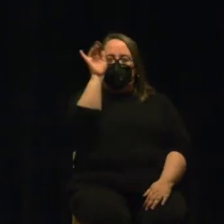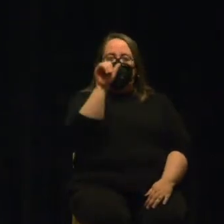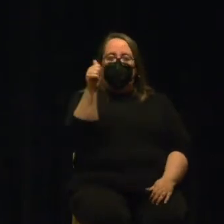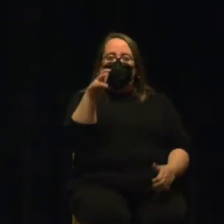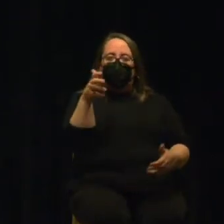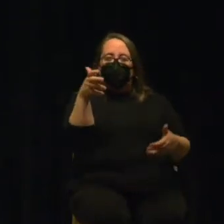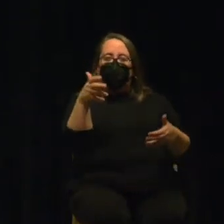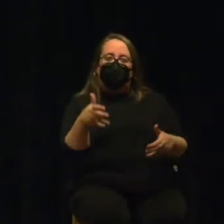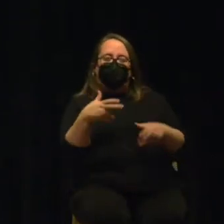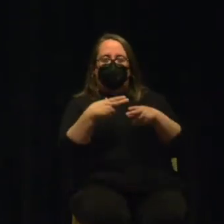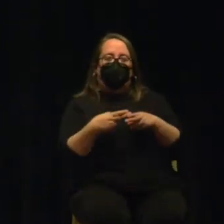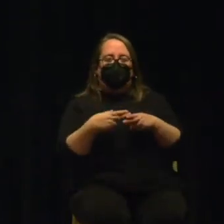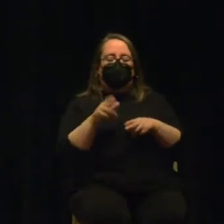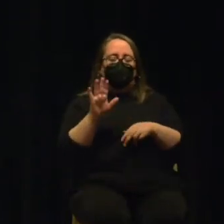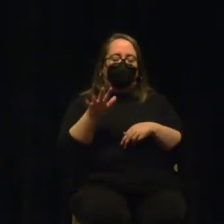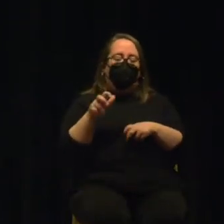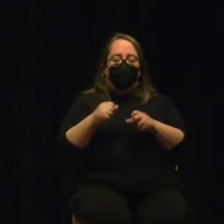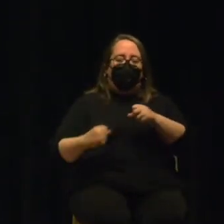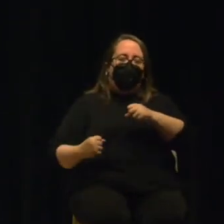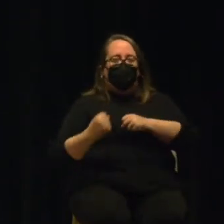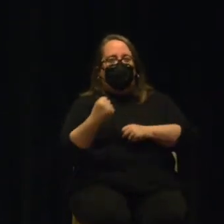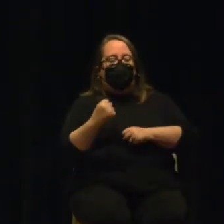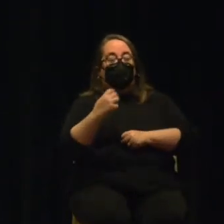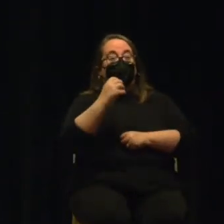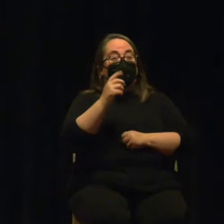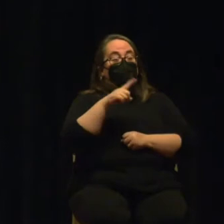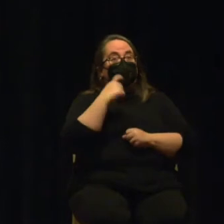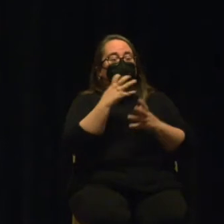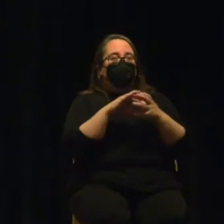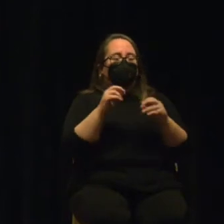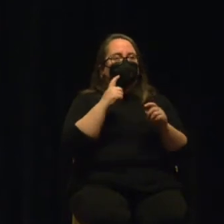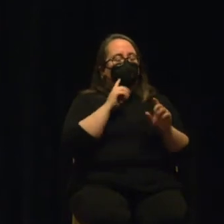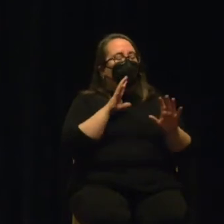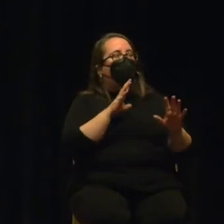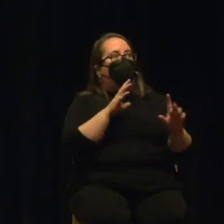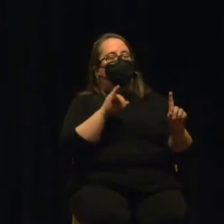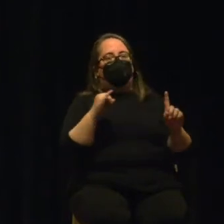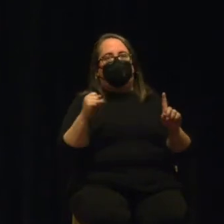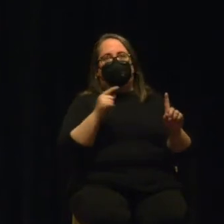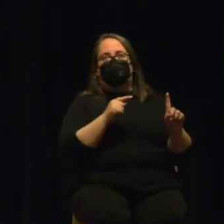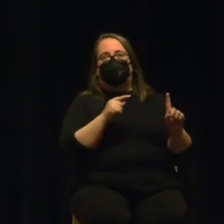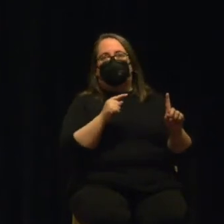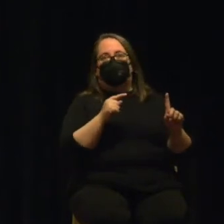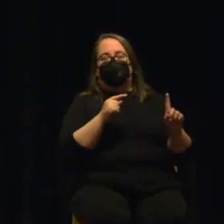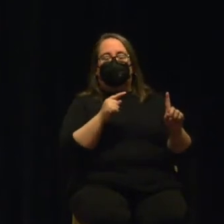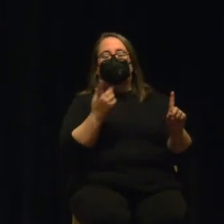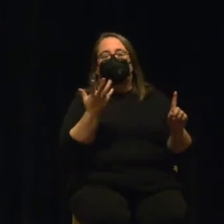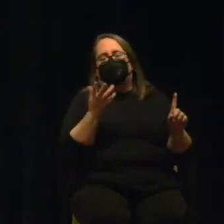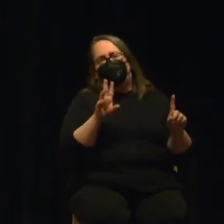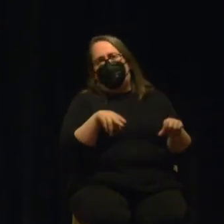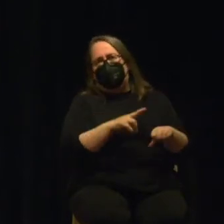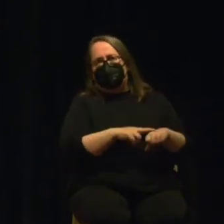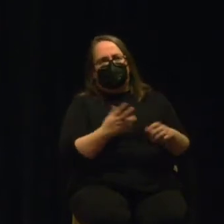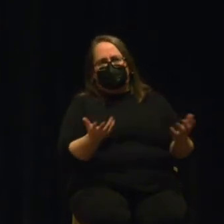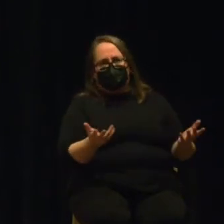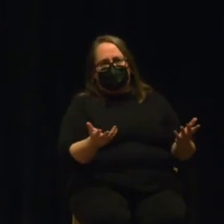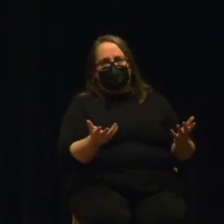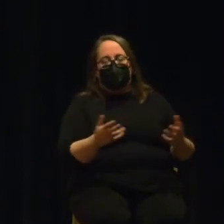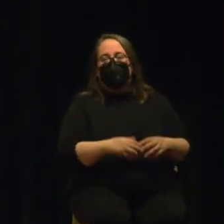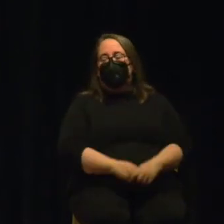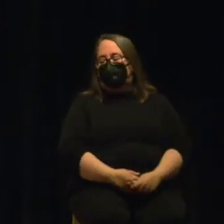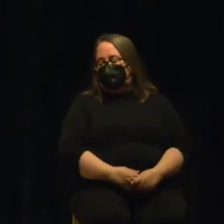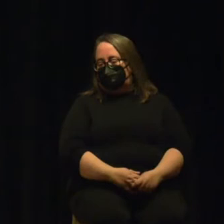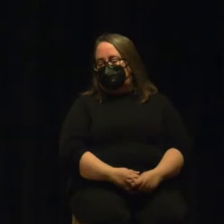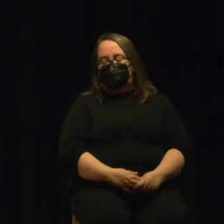don't like get upper, you know, like this whole thing. And he would tell the story, and people would see him and be like, oh, it's Jack Johnson. Probably happened. You know,